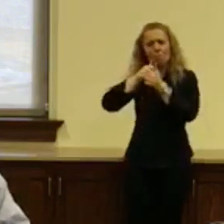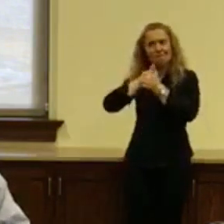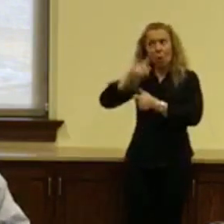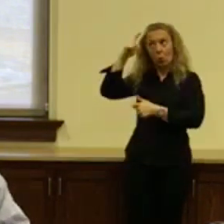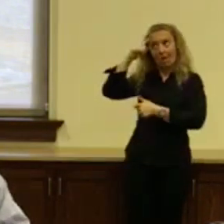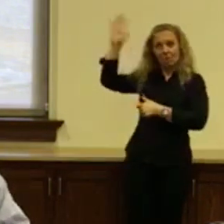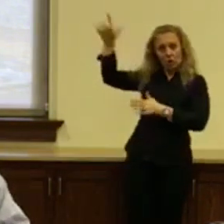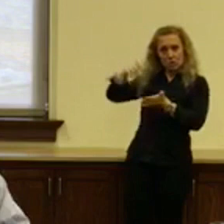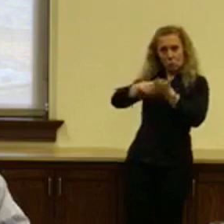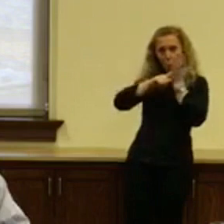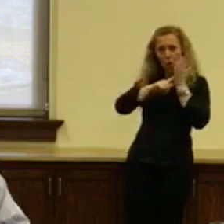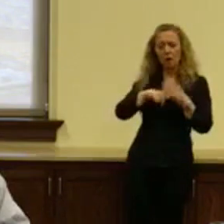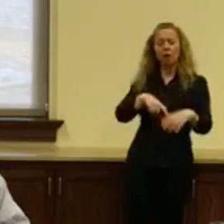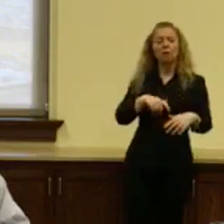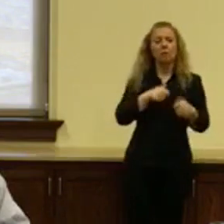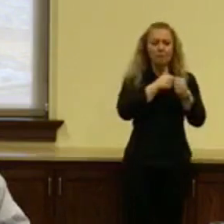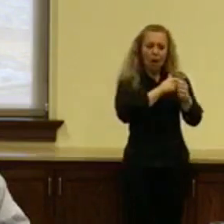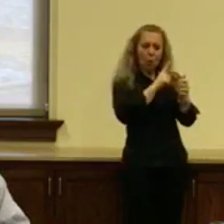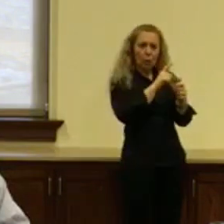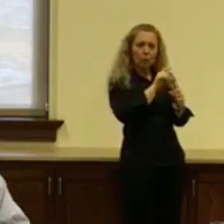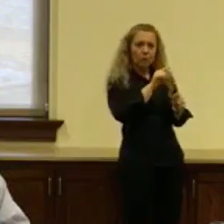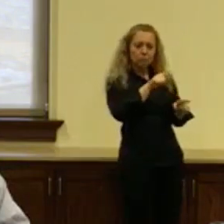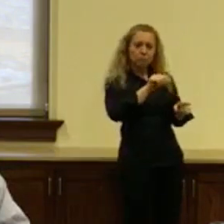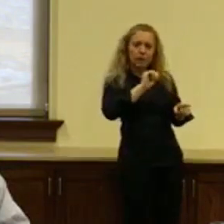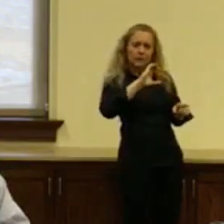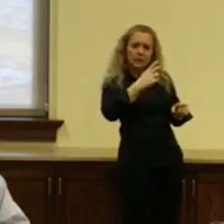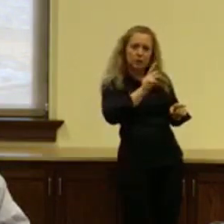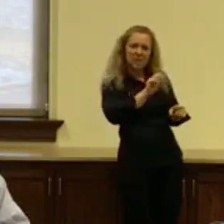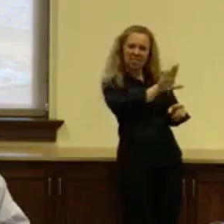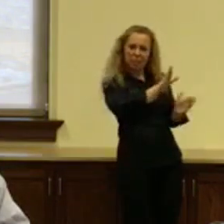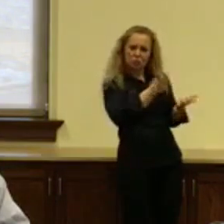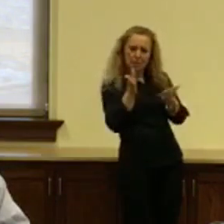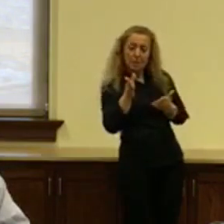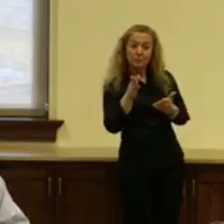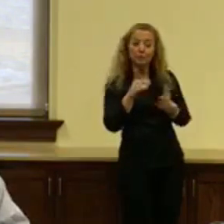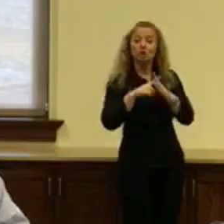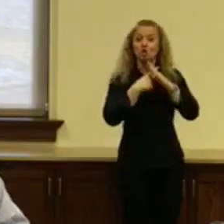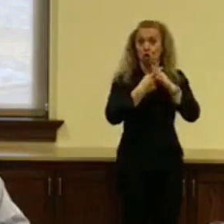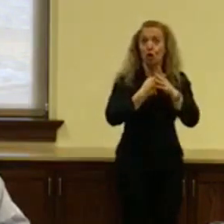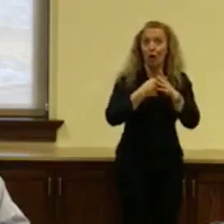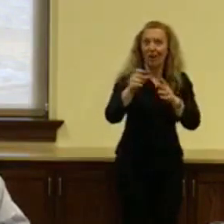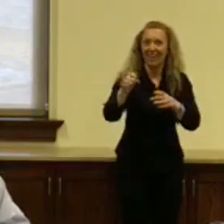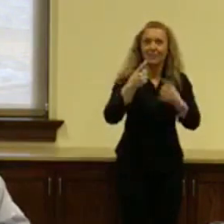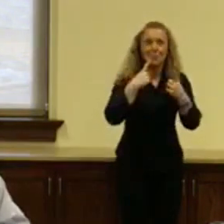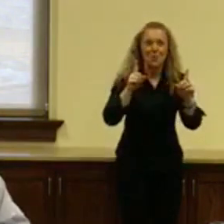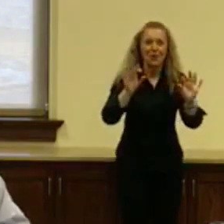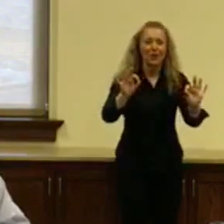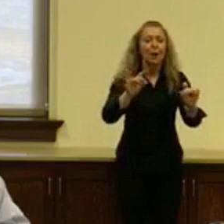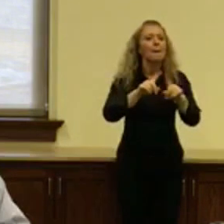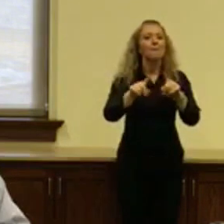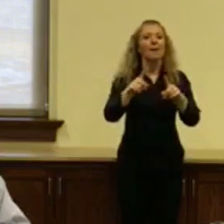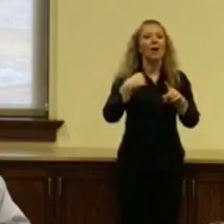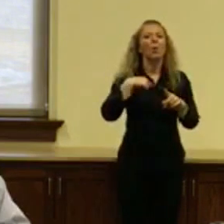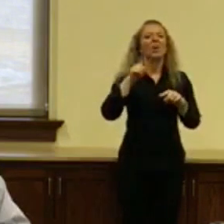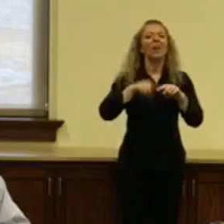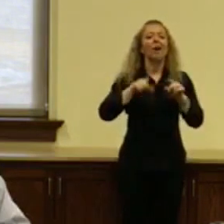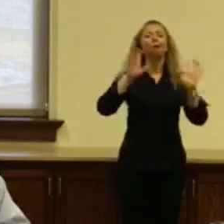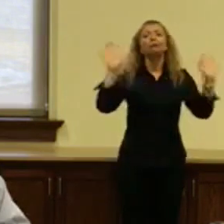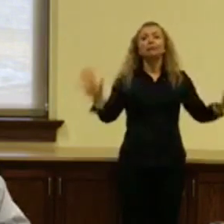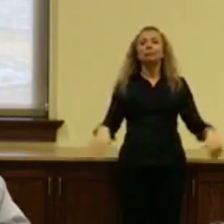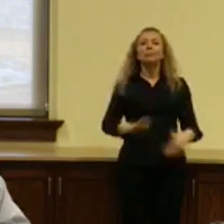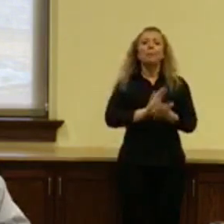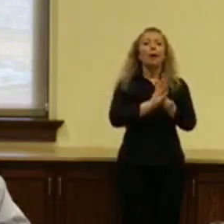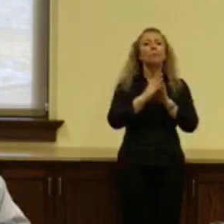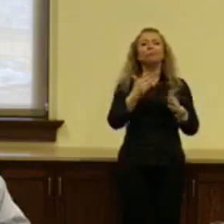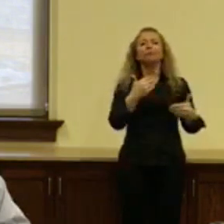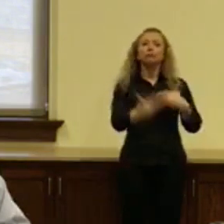health department have indicated are starting to work. But the last thing I think we want to do is take the foot off of that gas at this point.